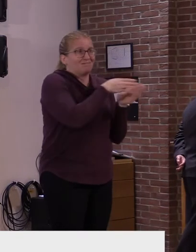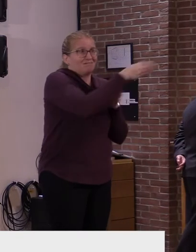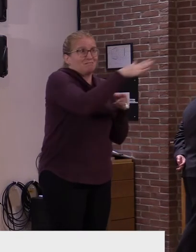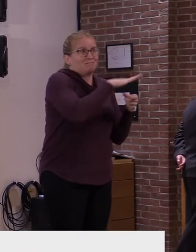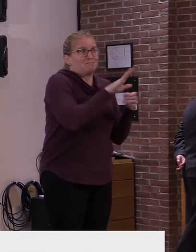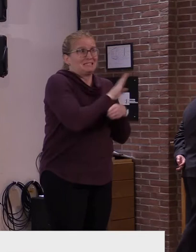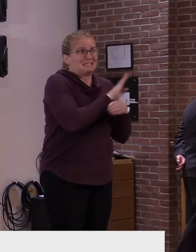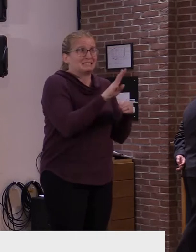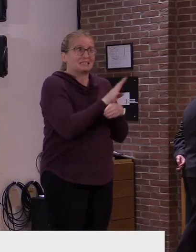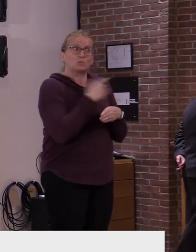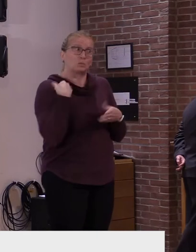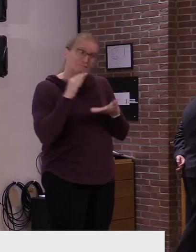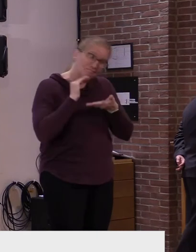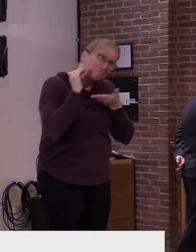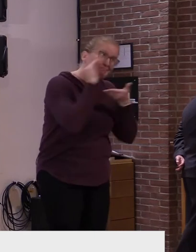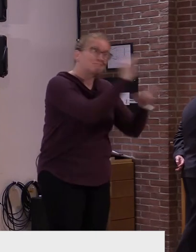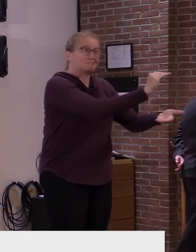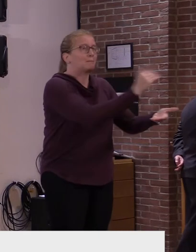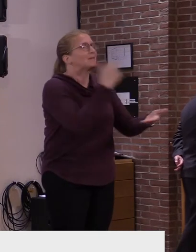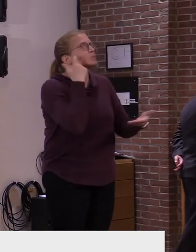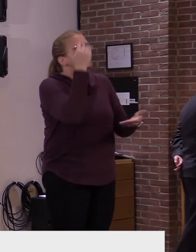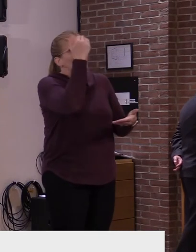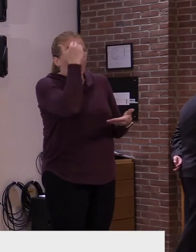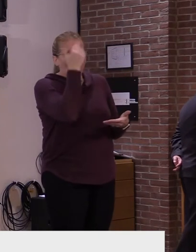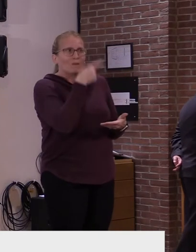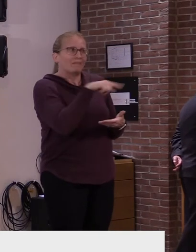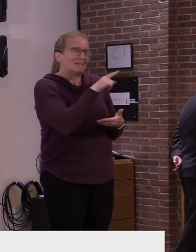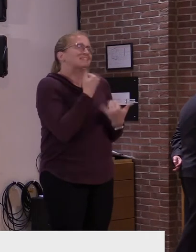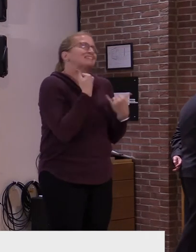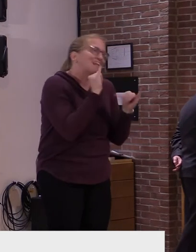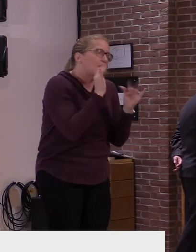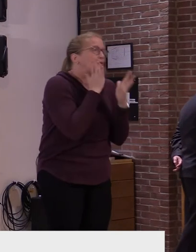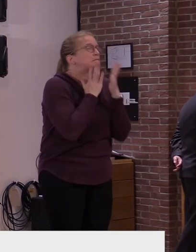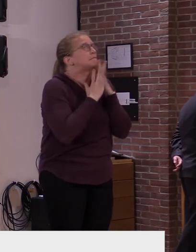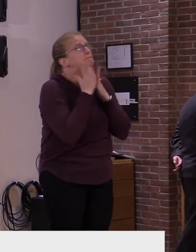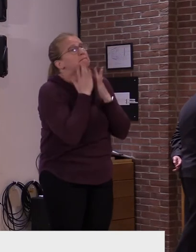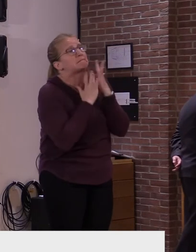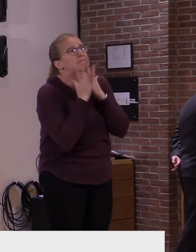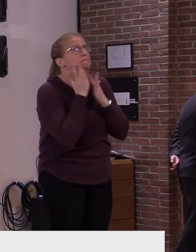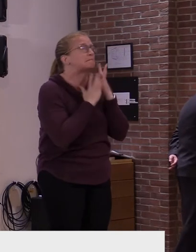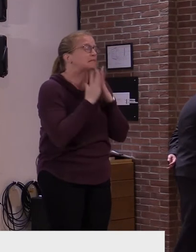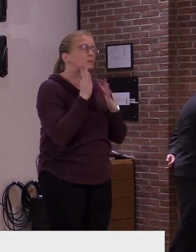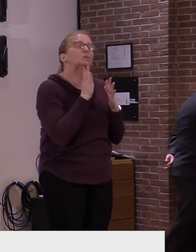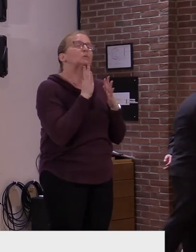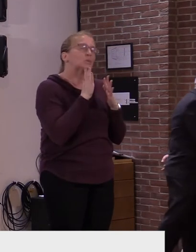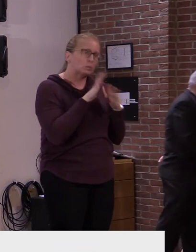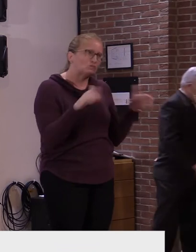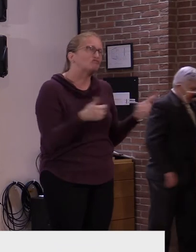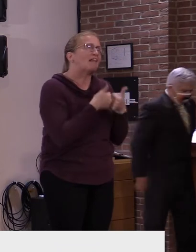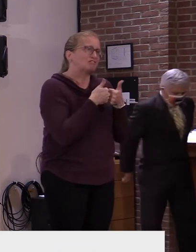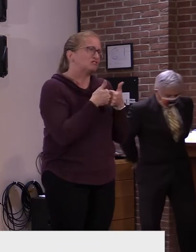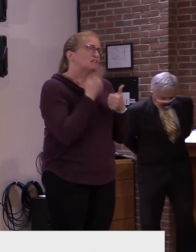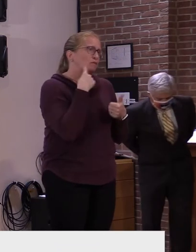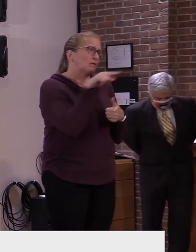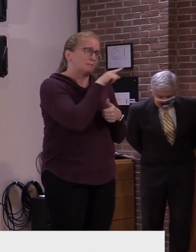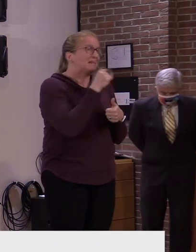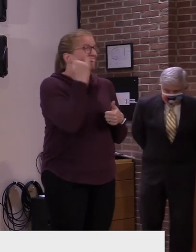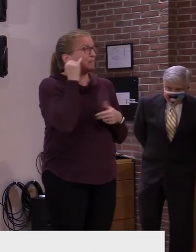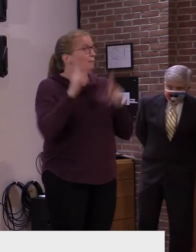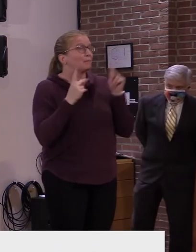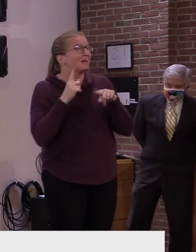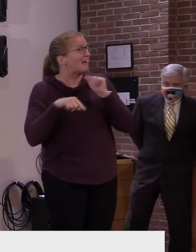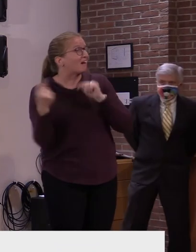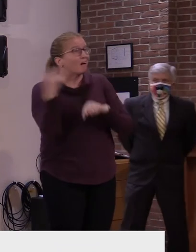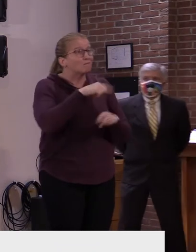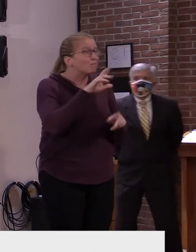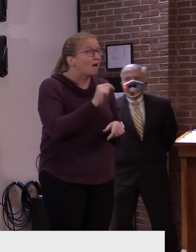know this is going to be a long road ahead and very challenging for them so if we can take some